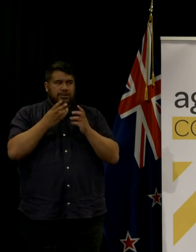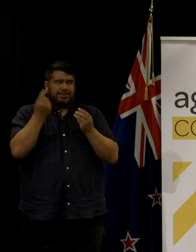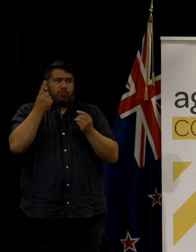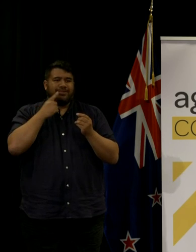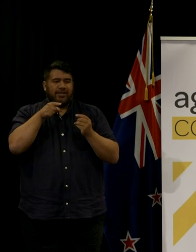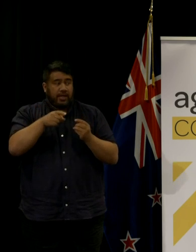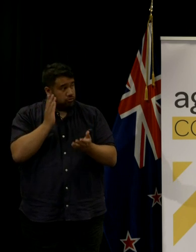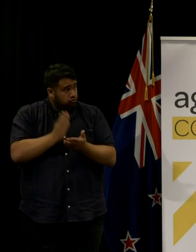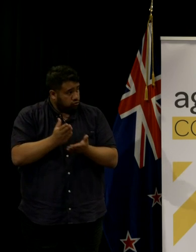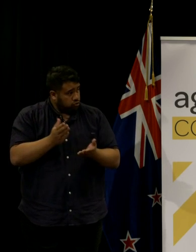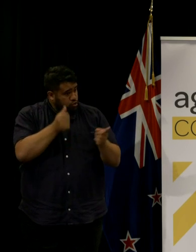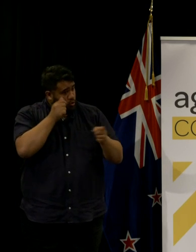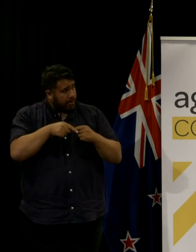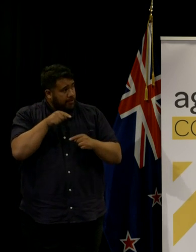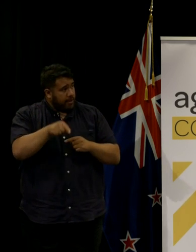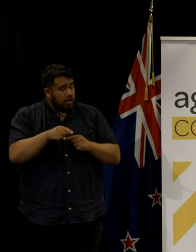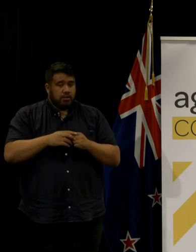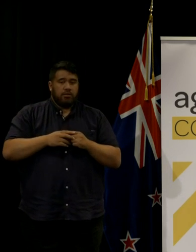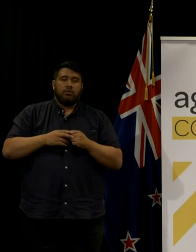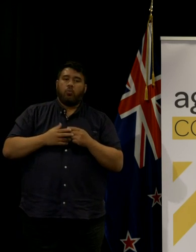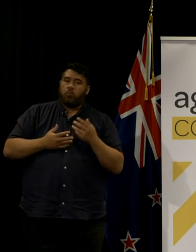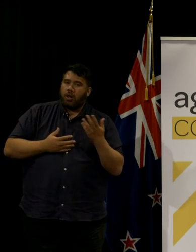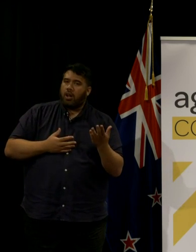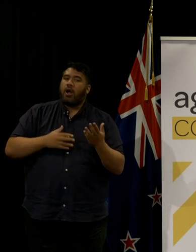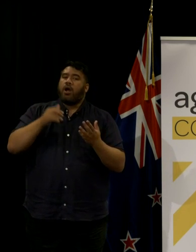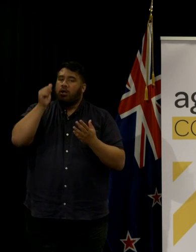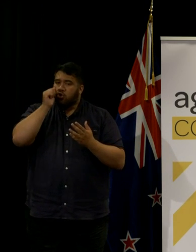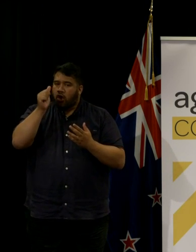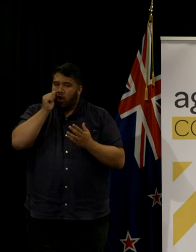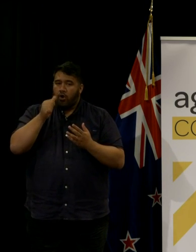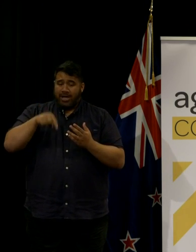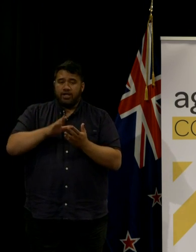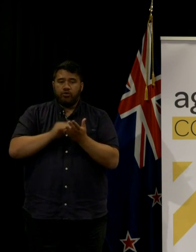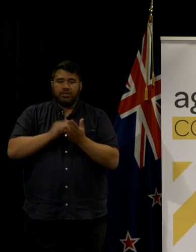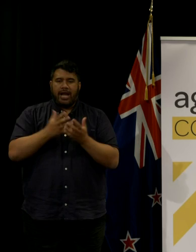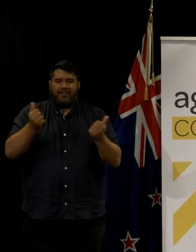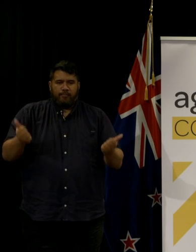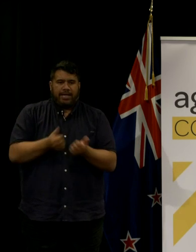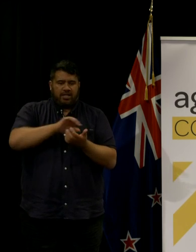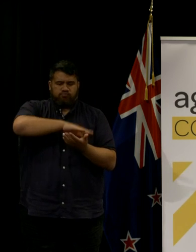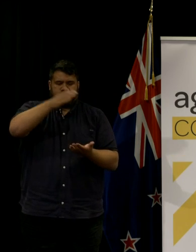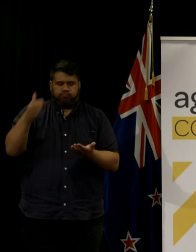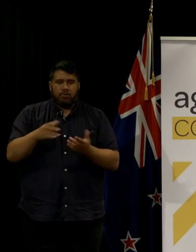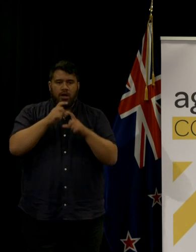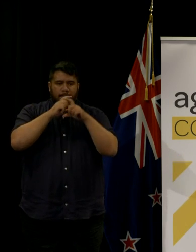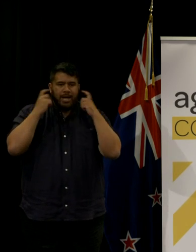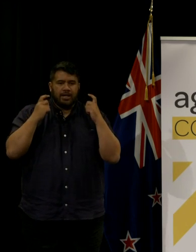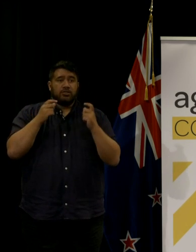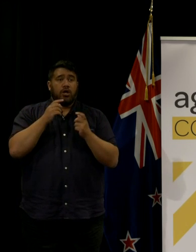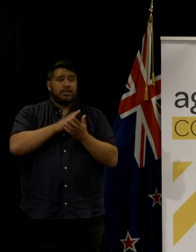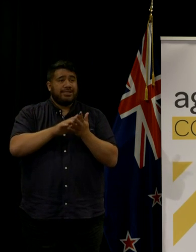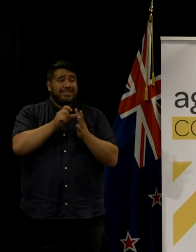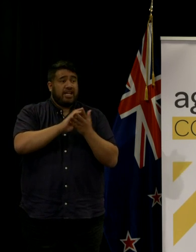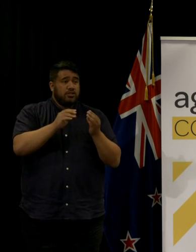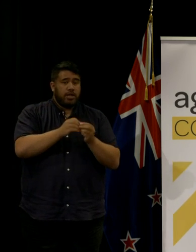hospitals. Are you aware of those concerns? What I'm aware of is that we have a lot of masks in the country, and that they are in all our hospitals and